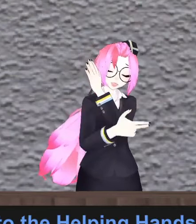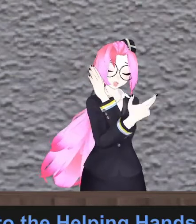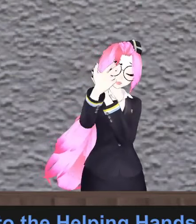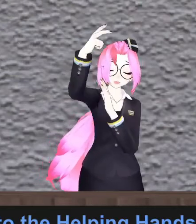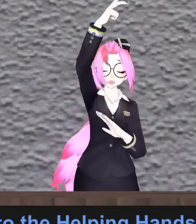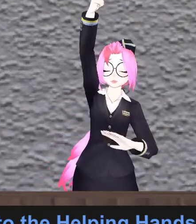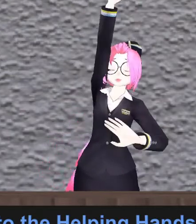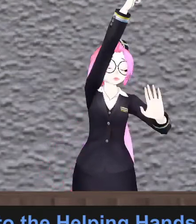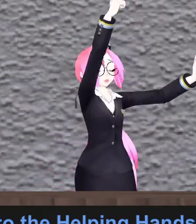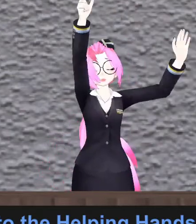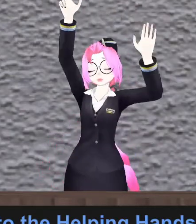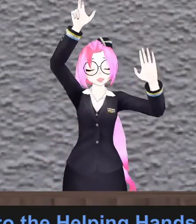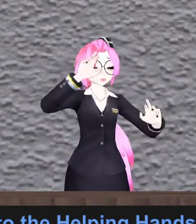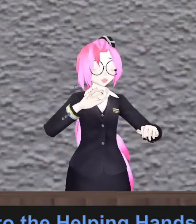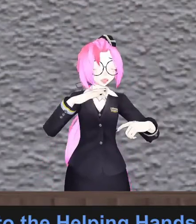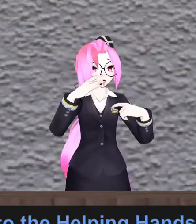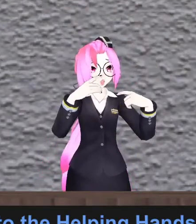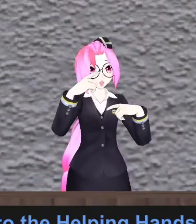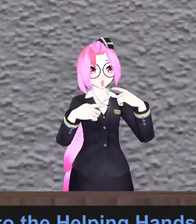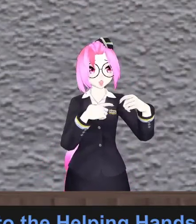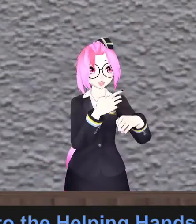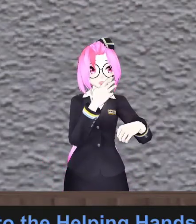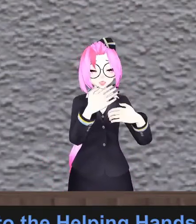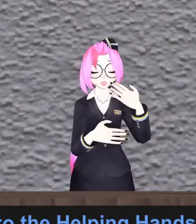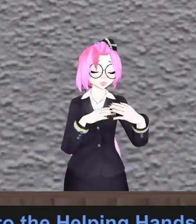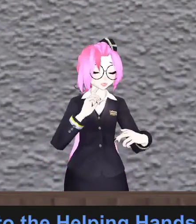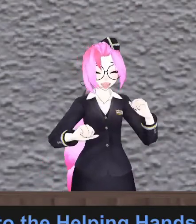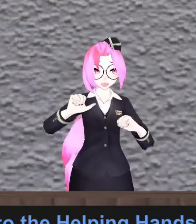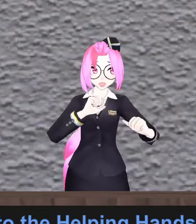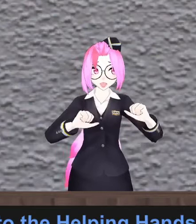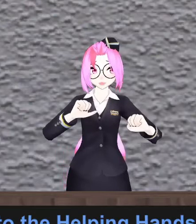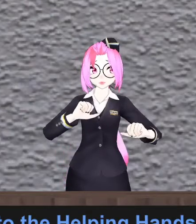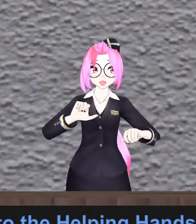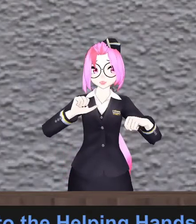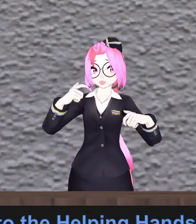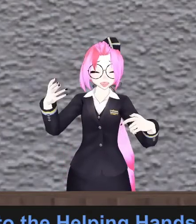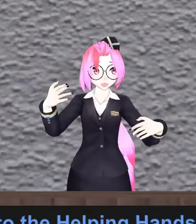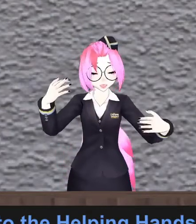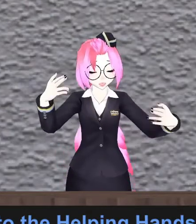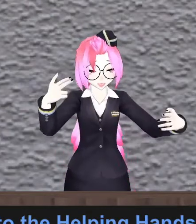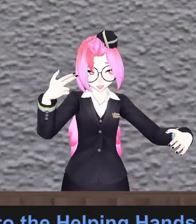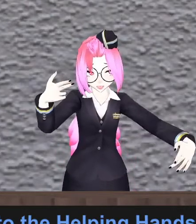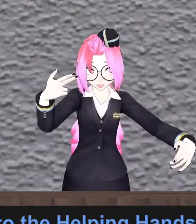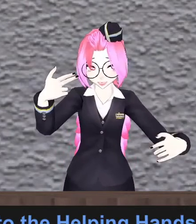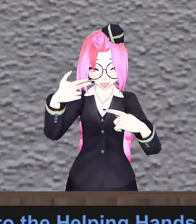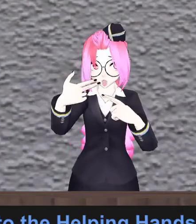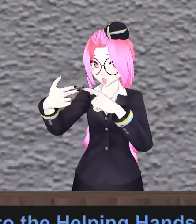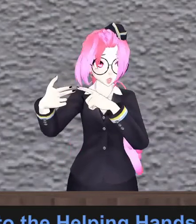woo! You're going to be using your hands to act it out. Or let's say there's 2 animals. So it's like right here, you're